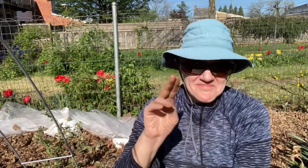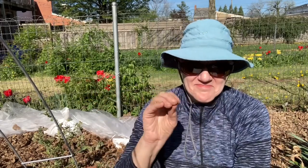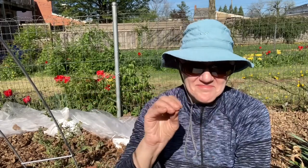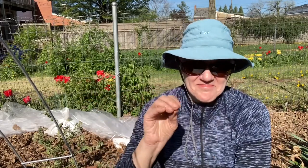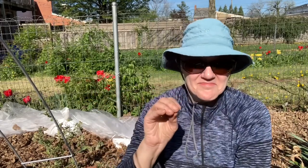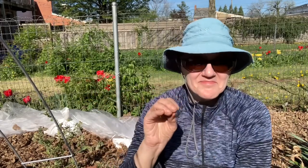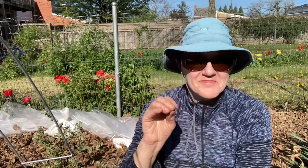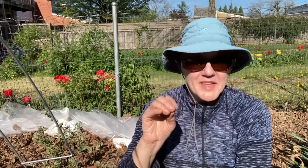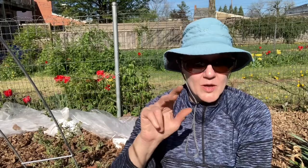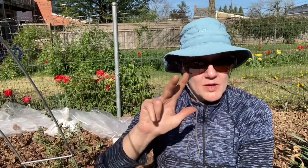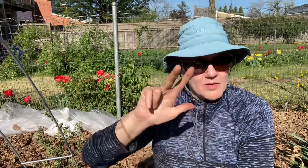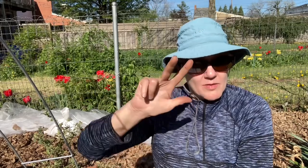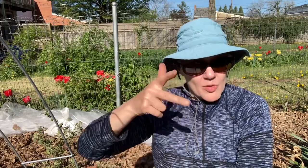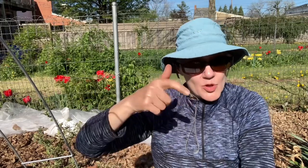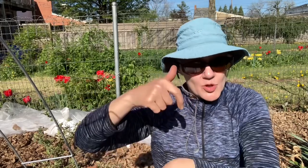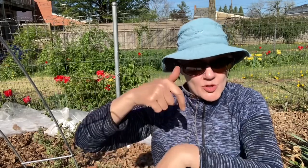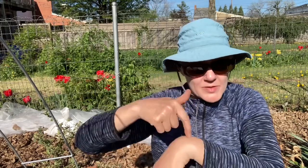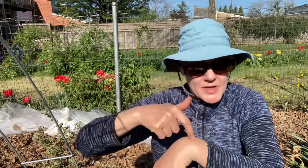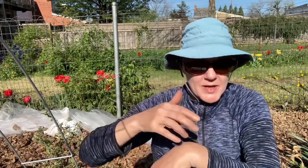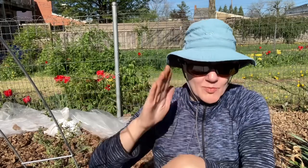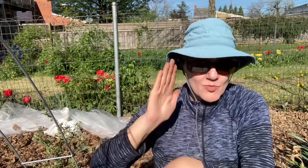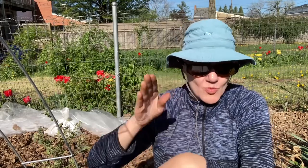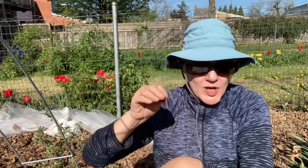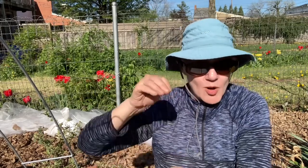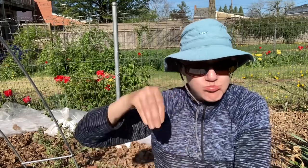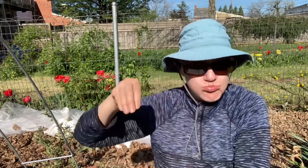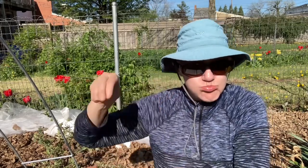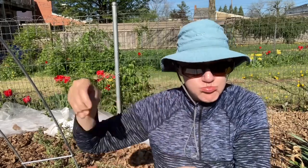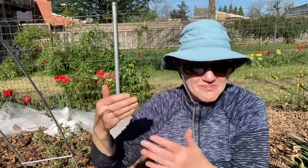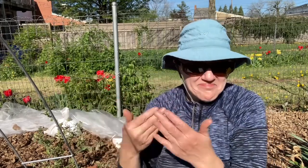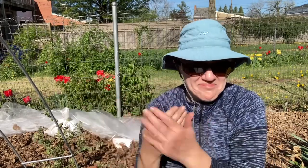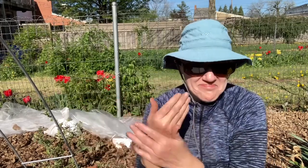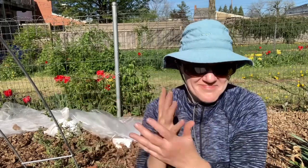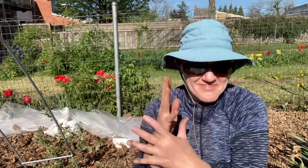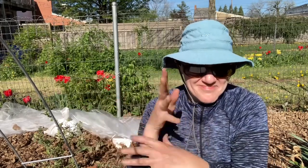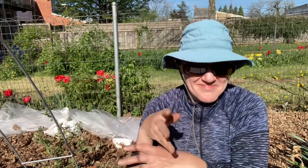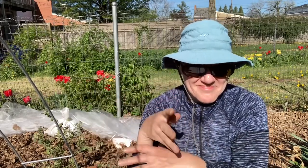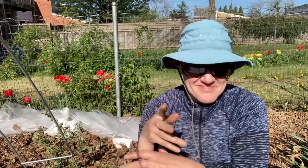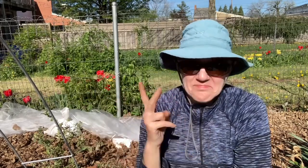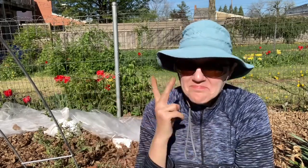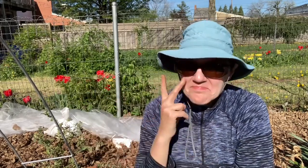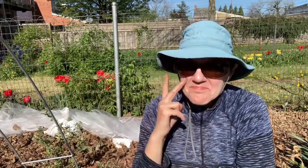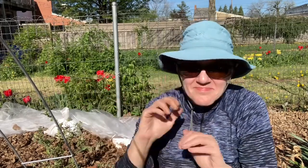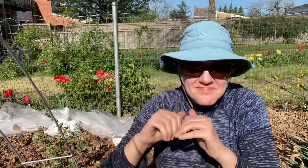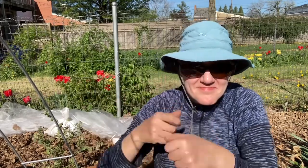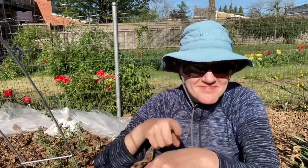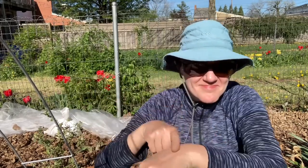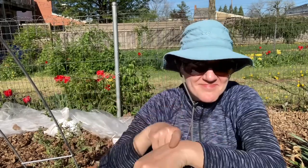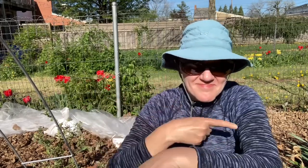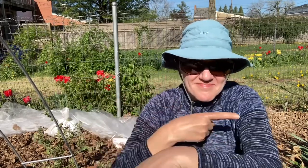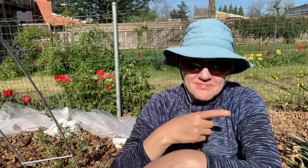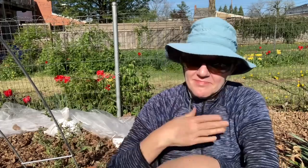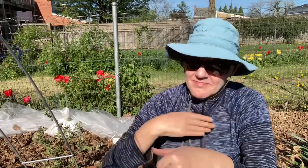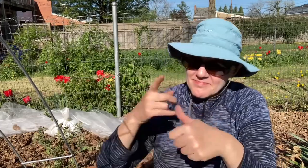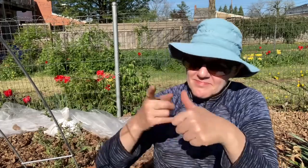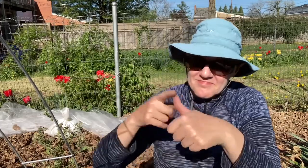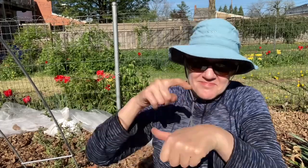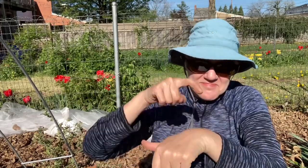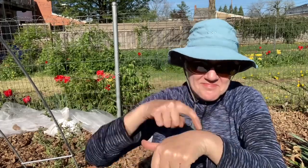summer. So when we get to those third side shoots, I'll plant some more, and we'll see how long it